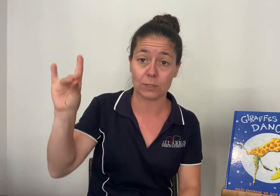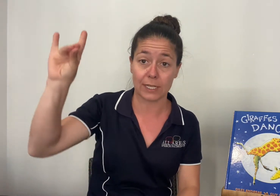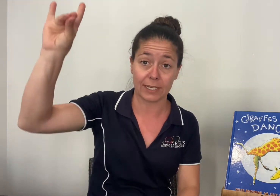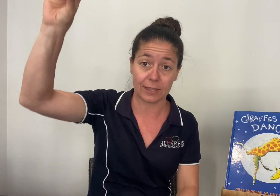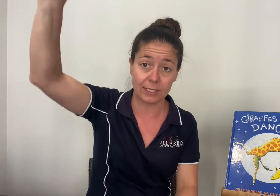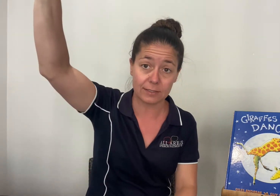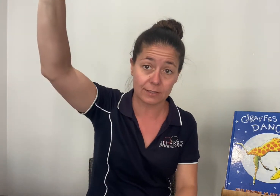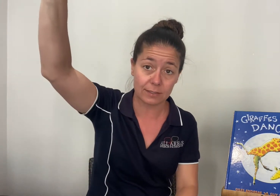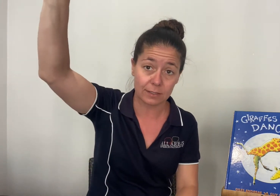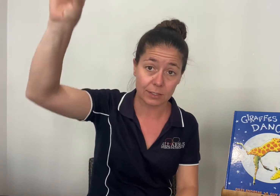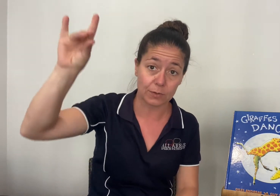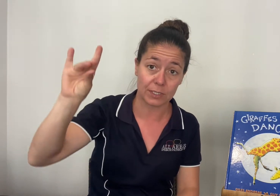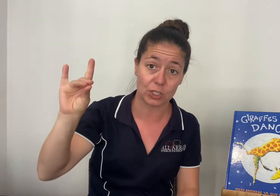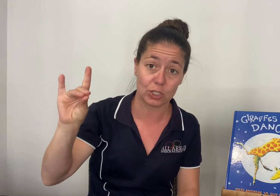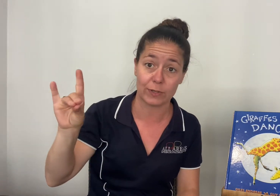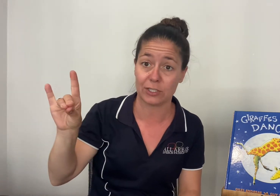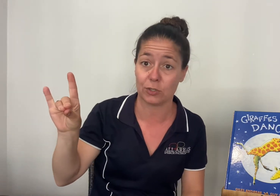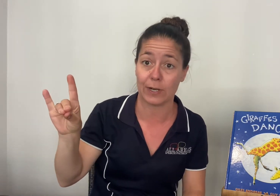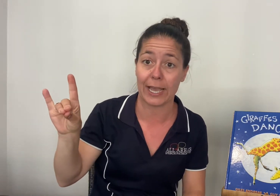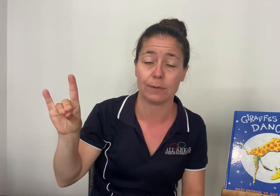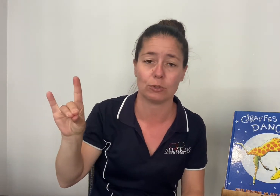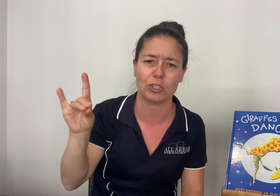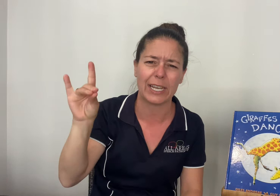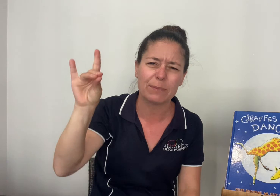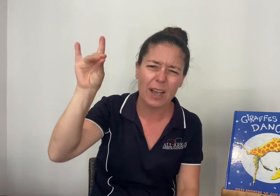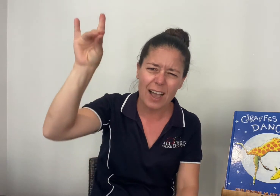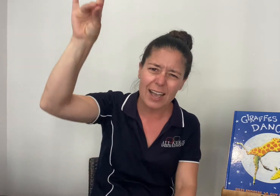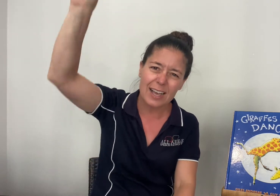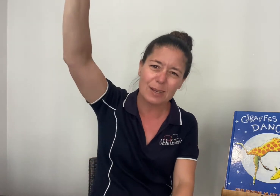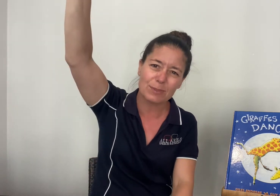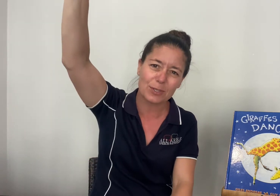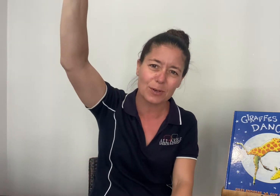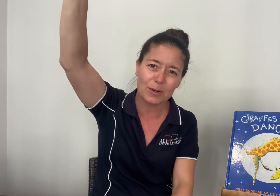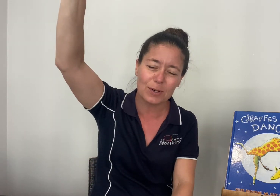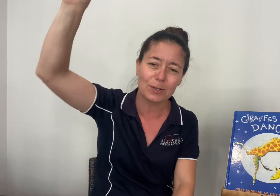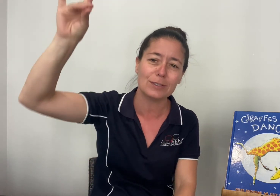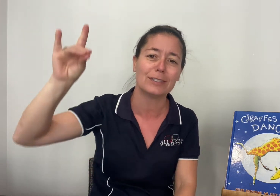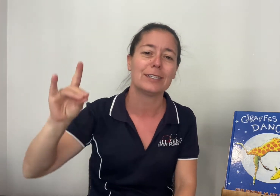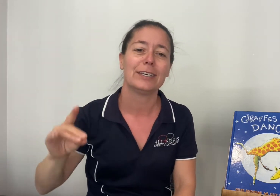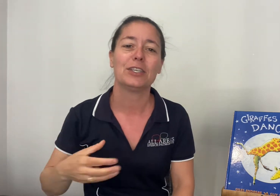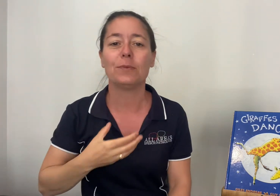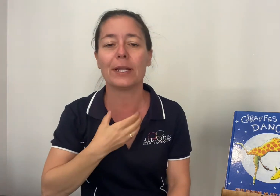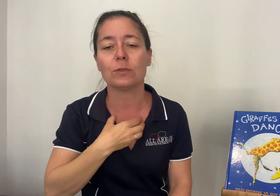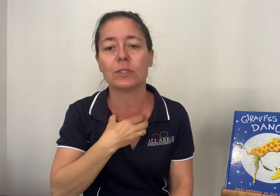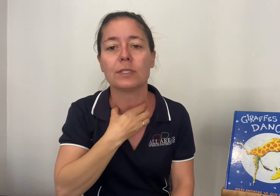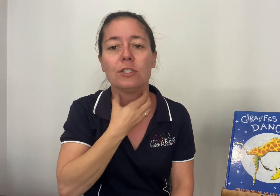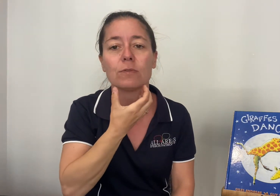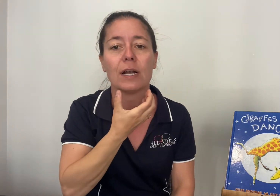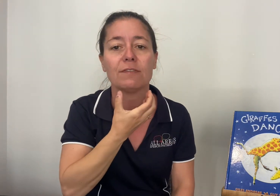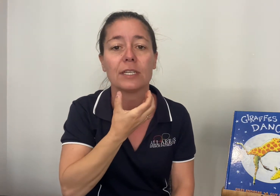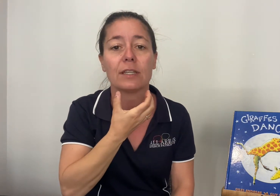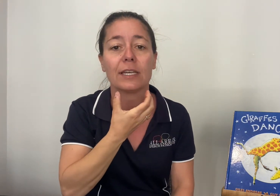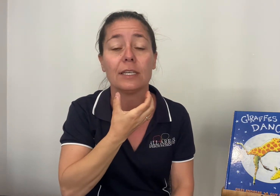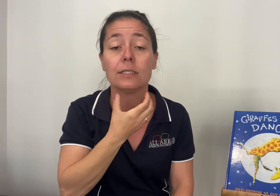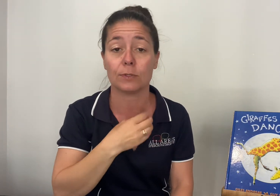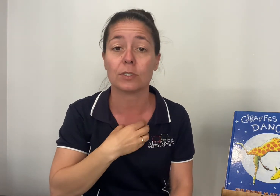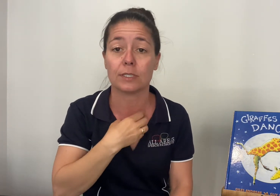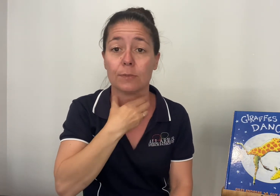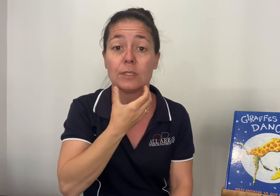like this. You're going to stretch your animal shape up tall. You might also see giraffe done like this, which is similar to the sign